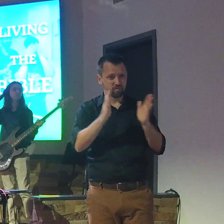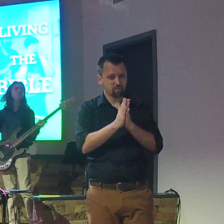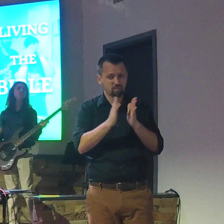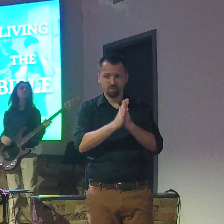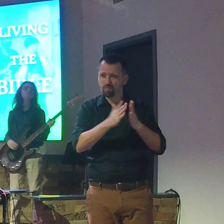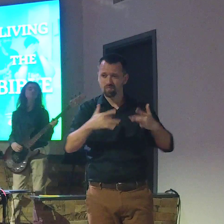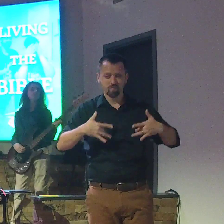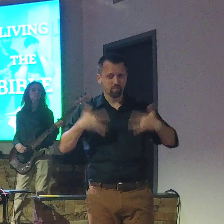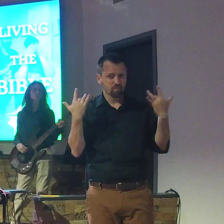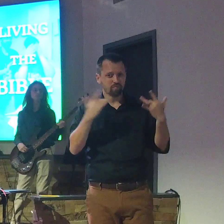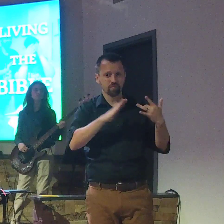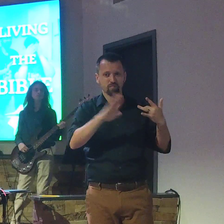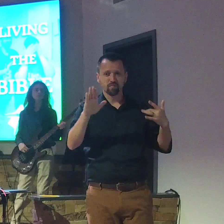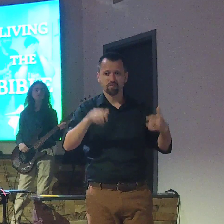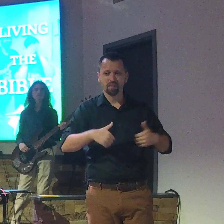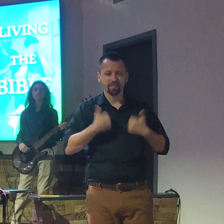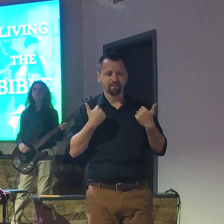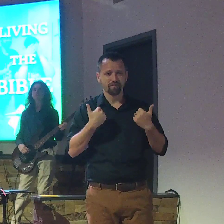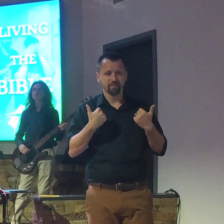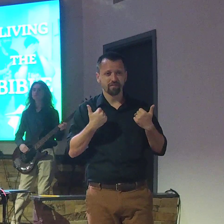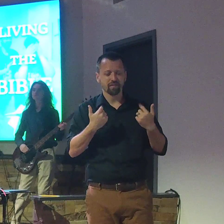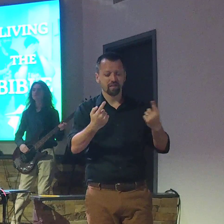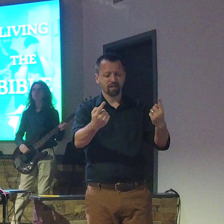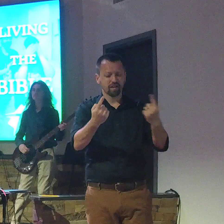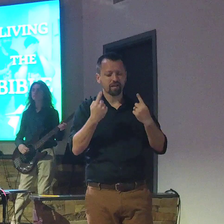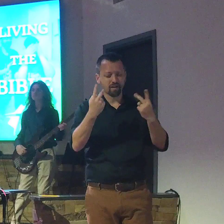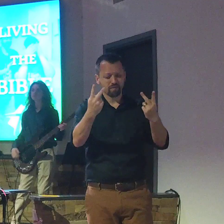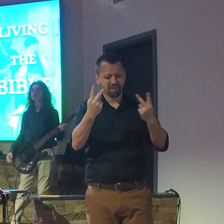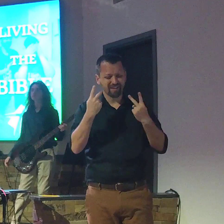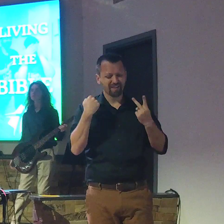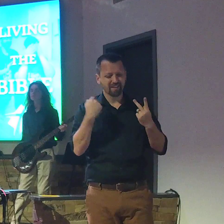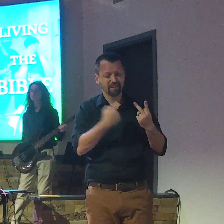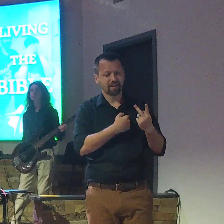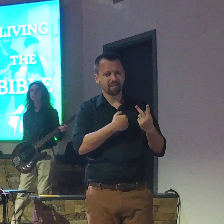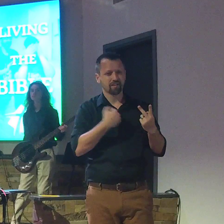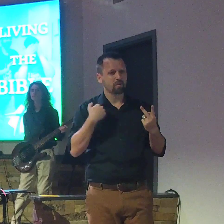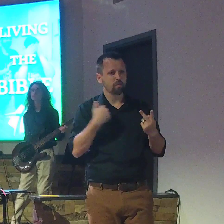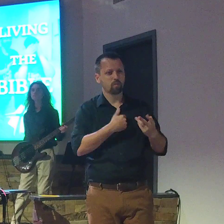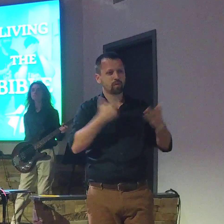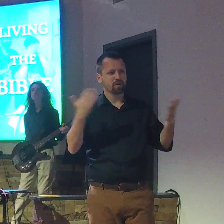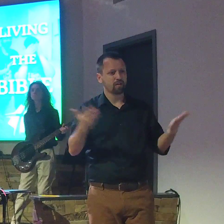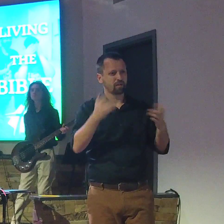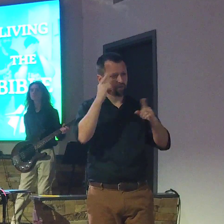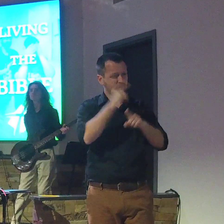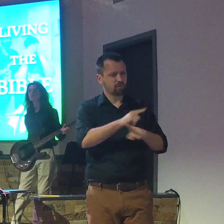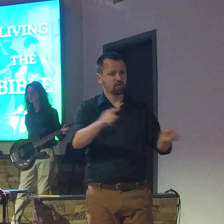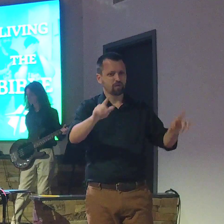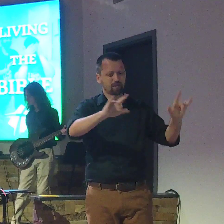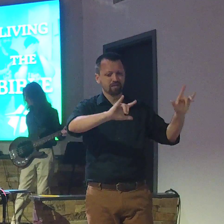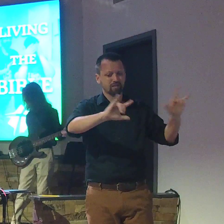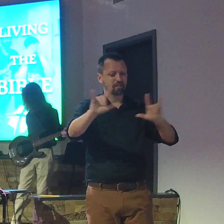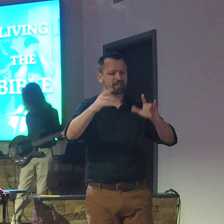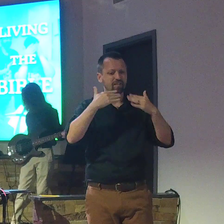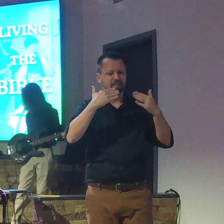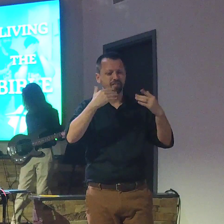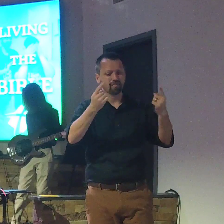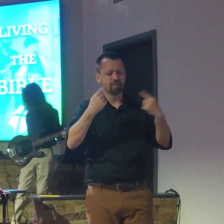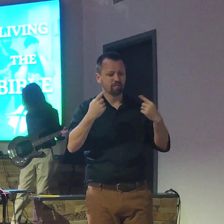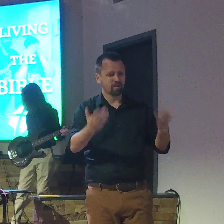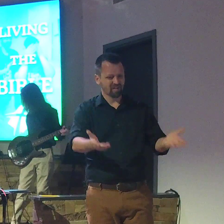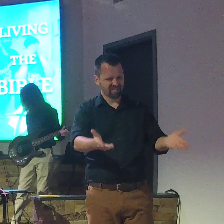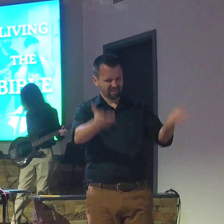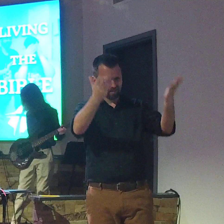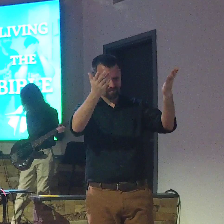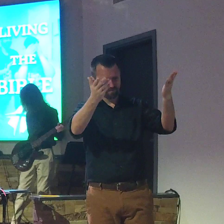life, again, please come see us. We're here for you. We love you. Thanks for being here today. Would you please